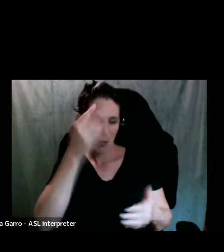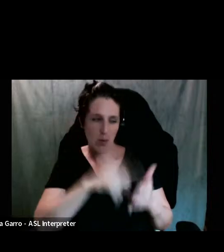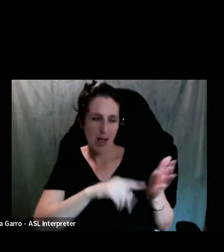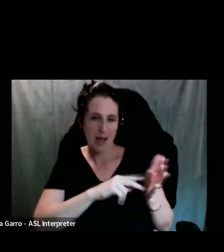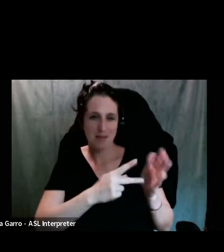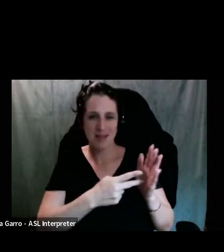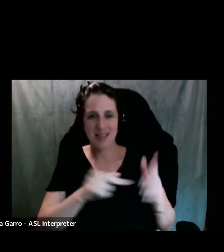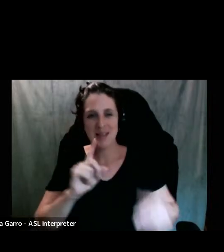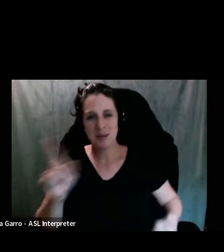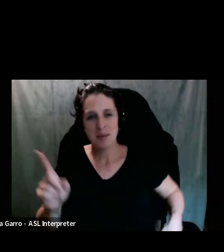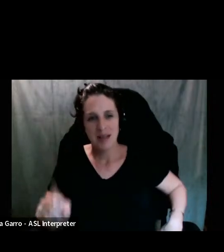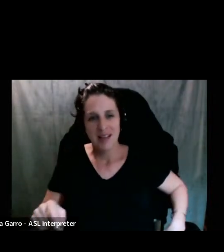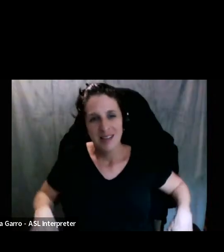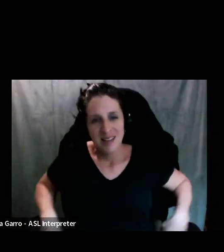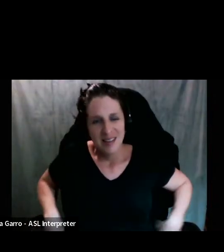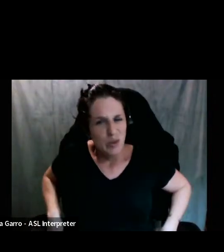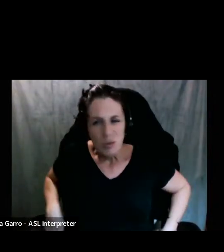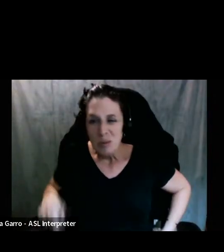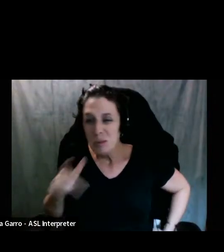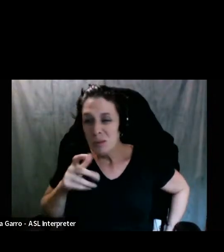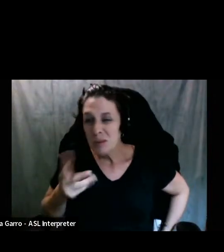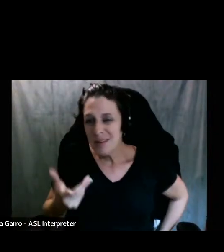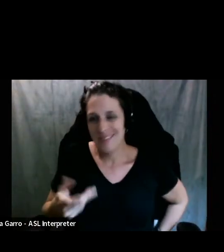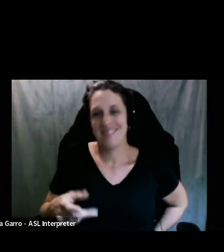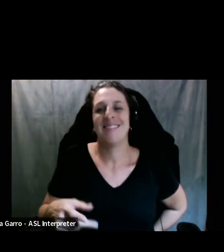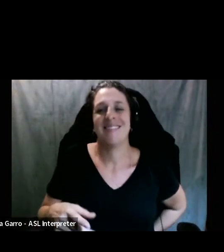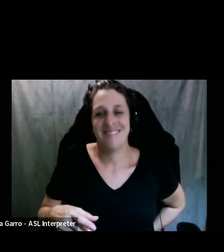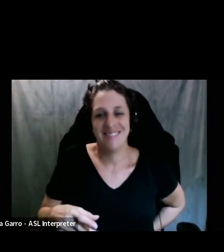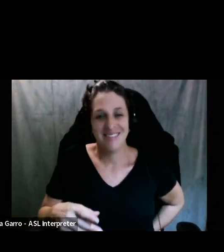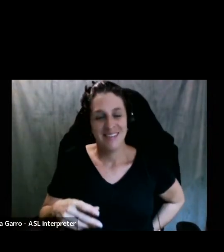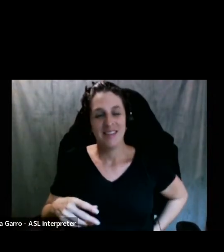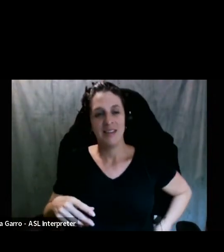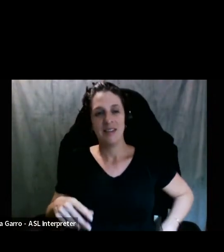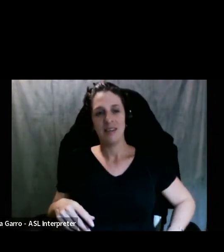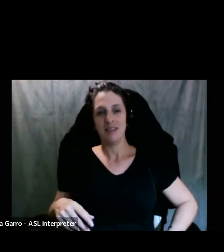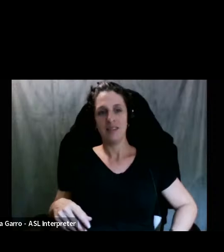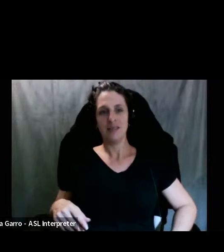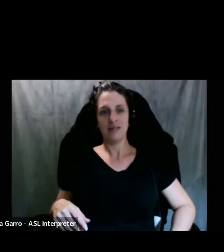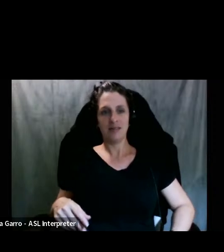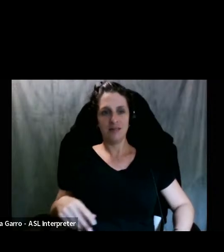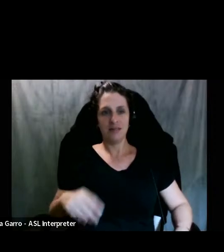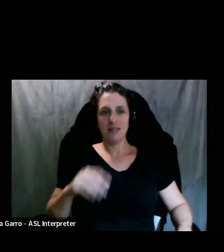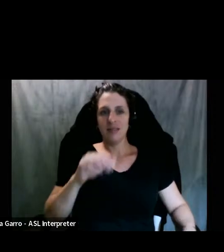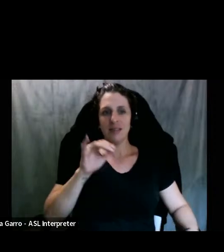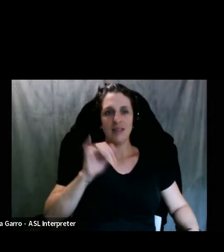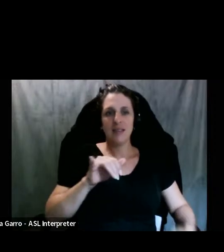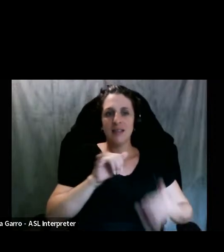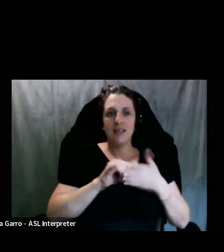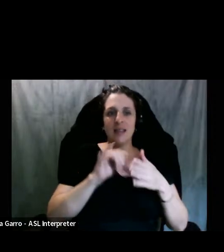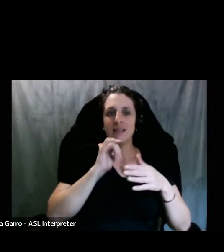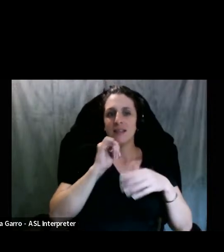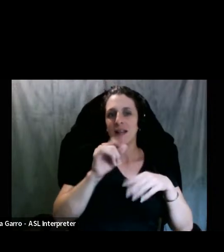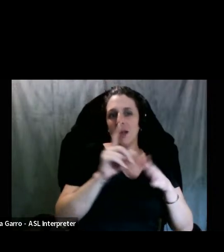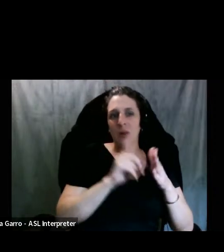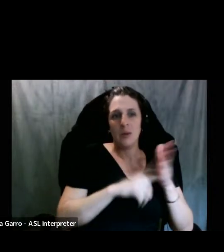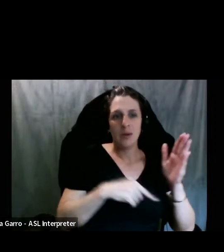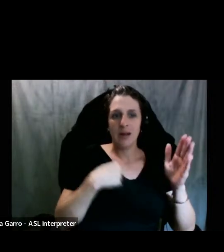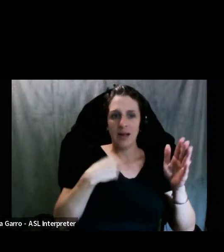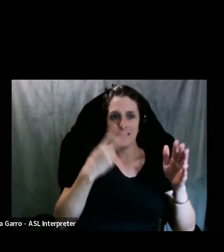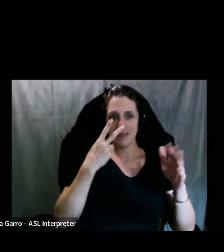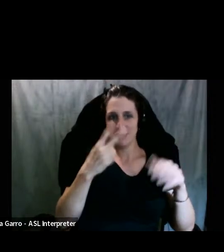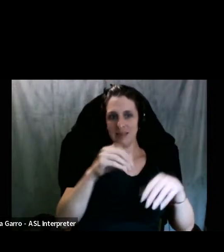they don't. They're like, who? But that's not what I saw in our classrooms. We have